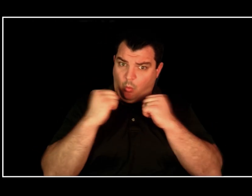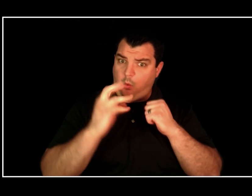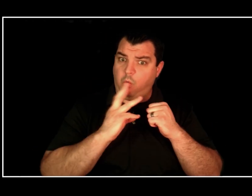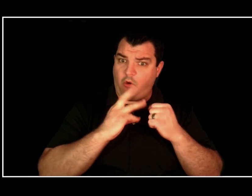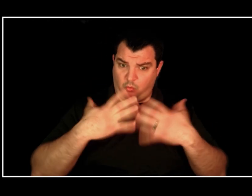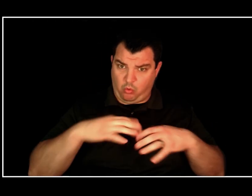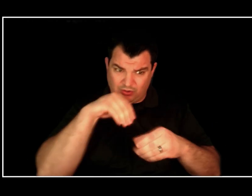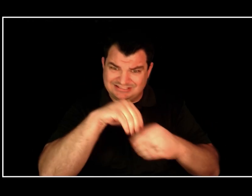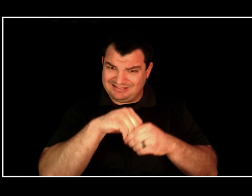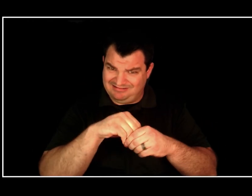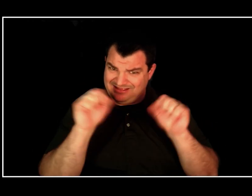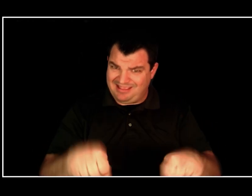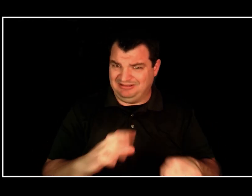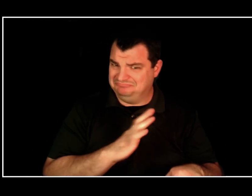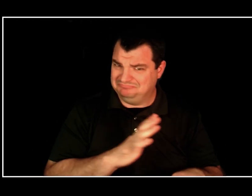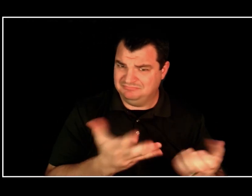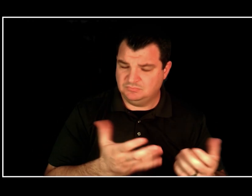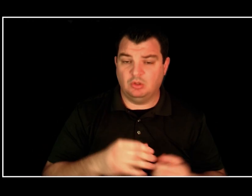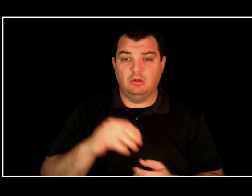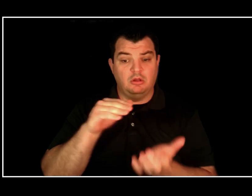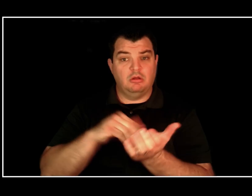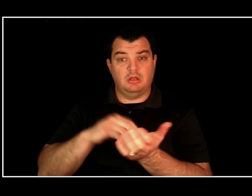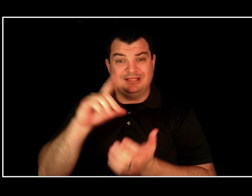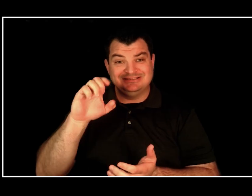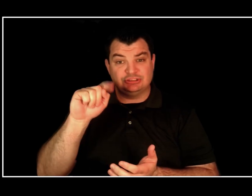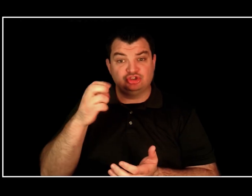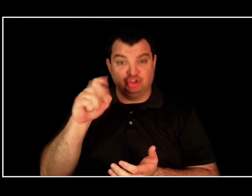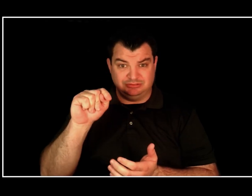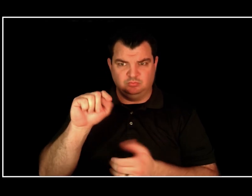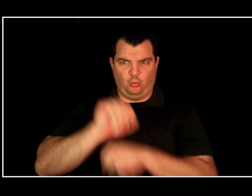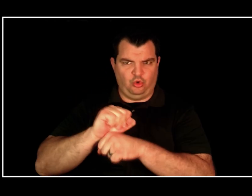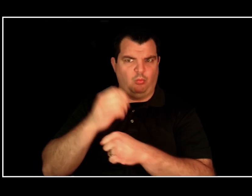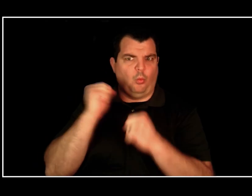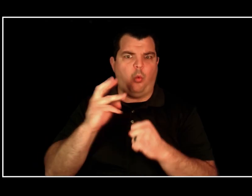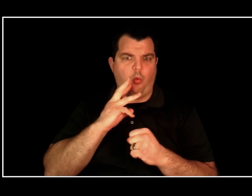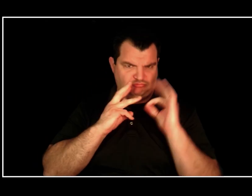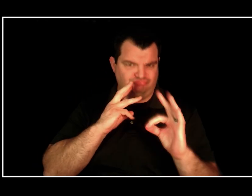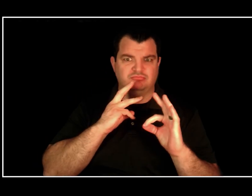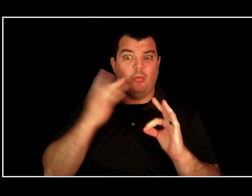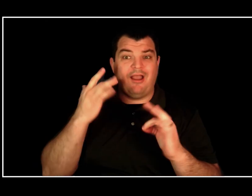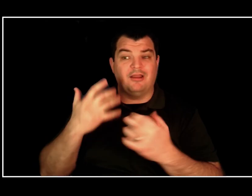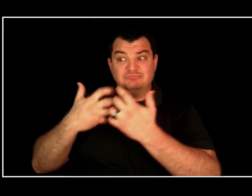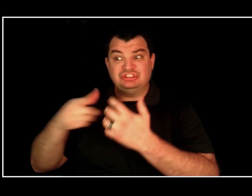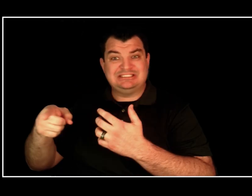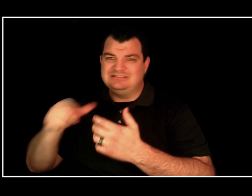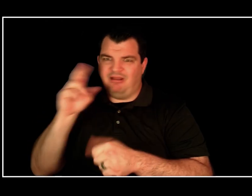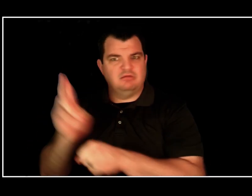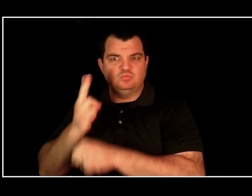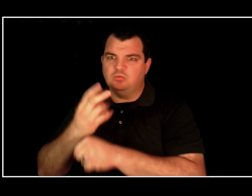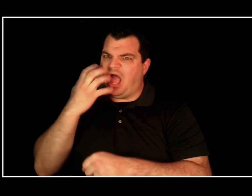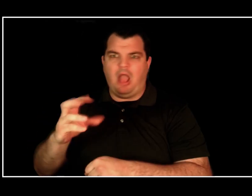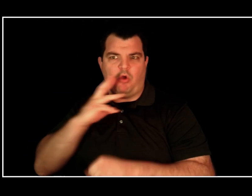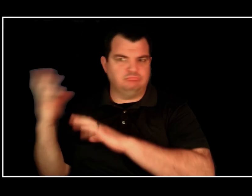in cold water when you can. Detergents work well in cold water and it saves energy because the machine does not have to